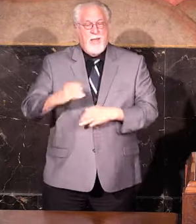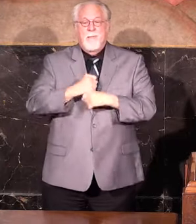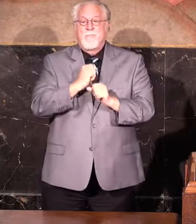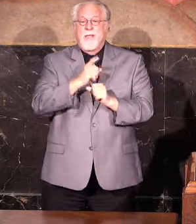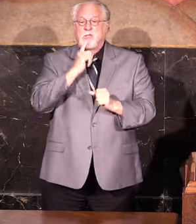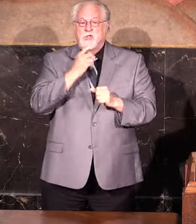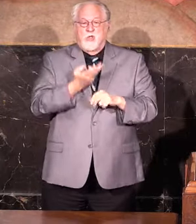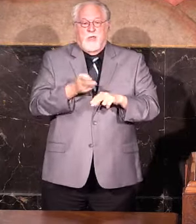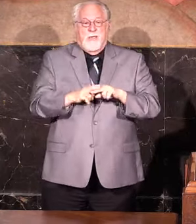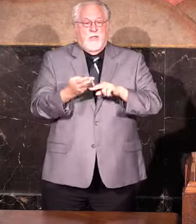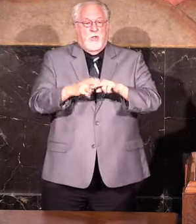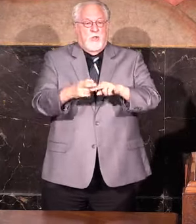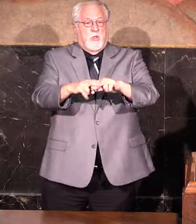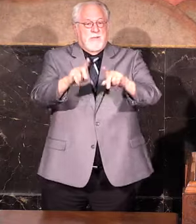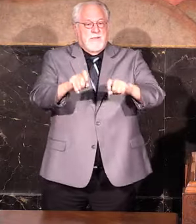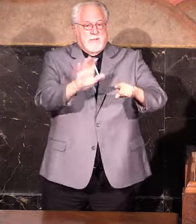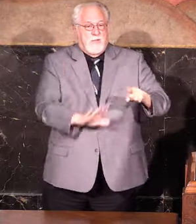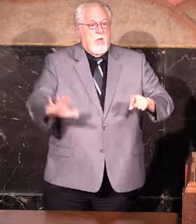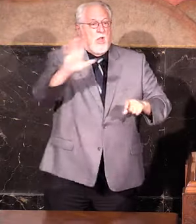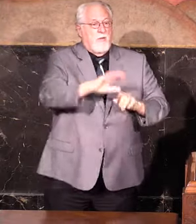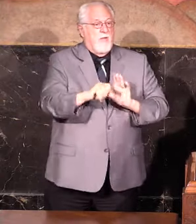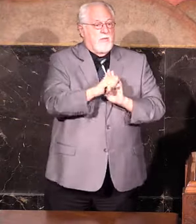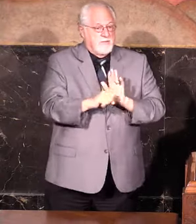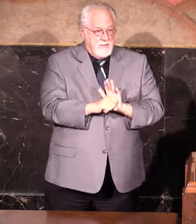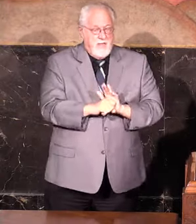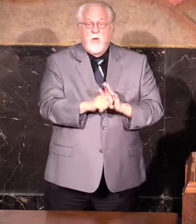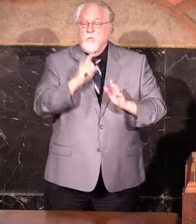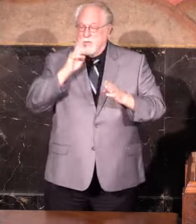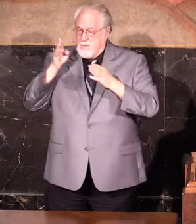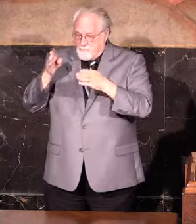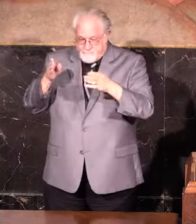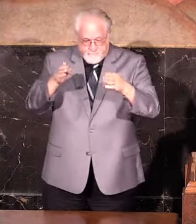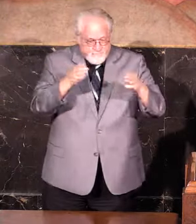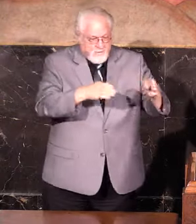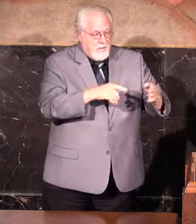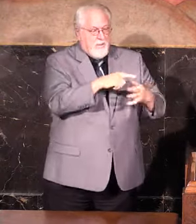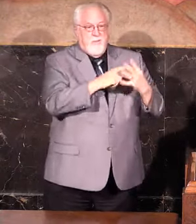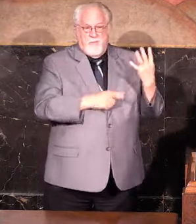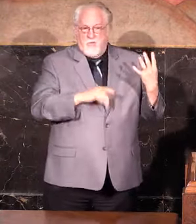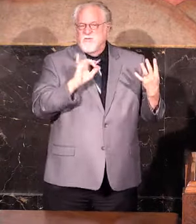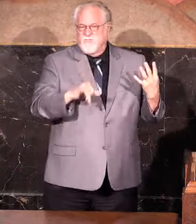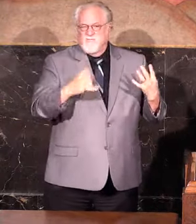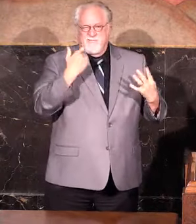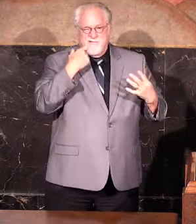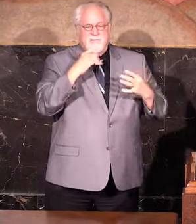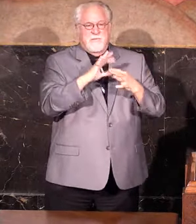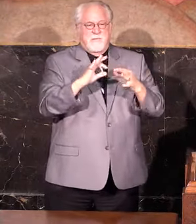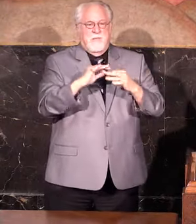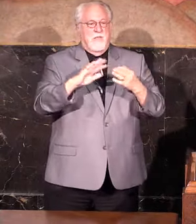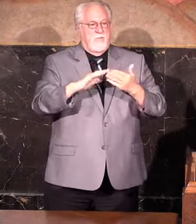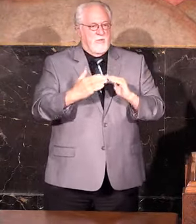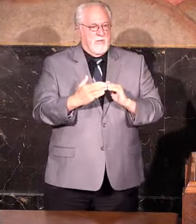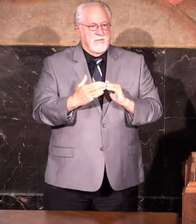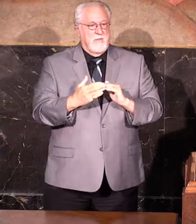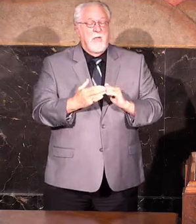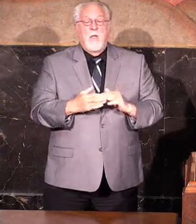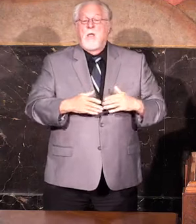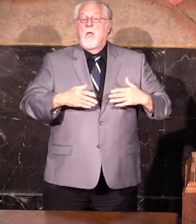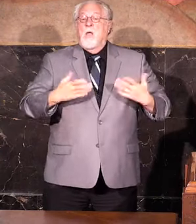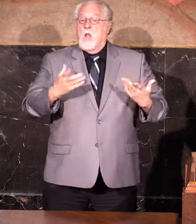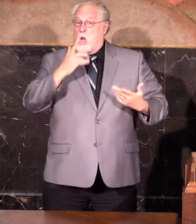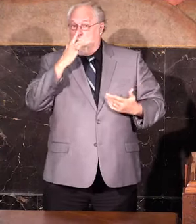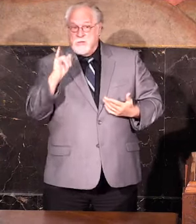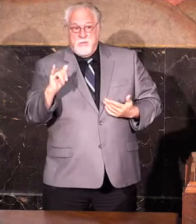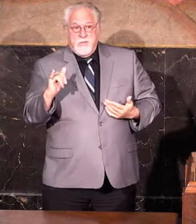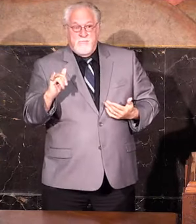increased testing across the state does in fact address and reach these communities. And to show you what all this looks